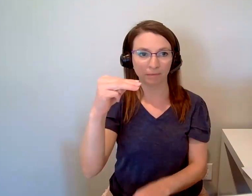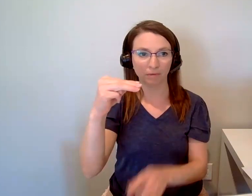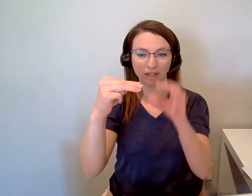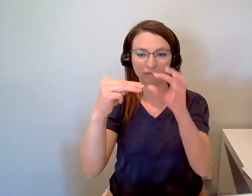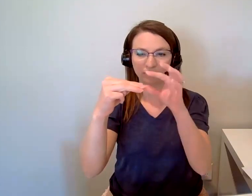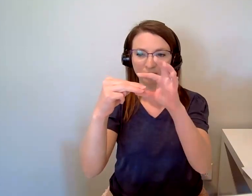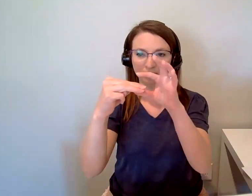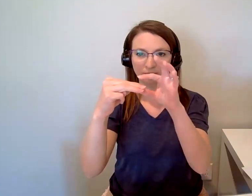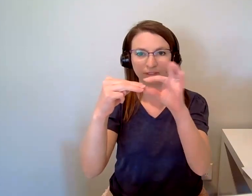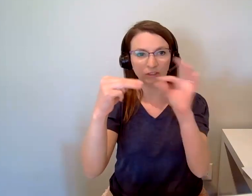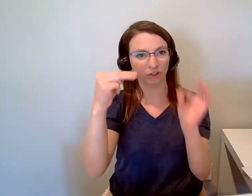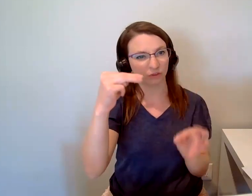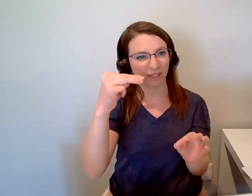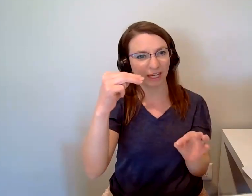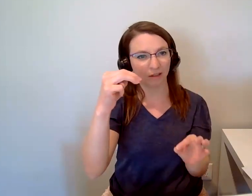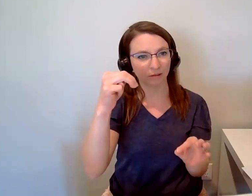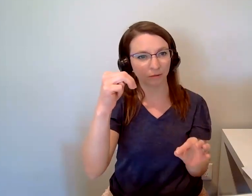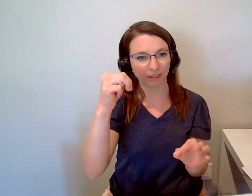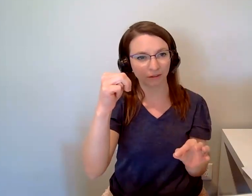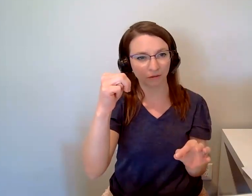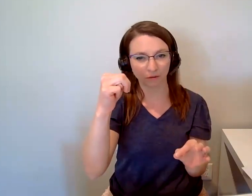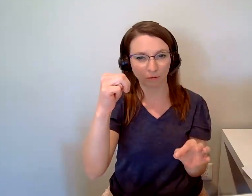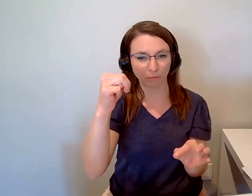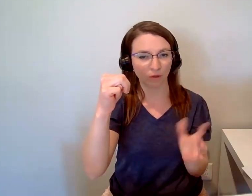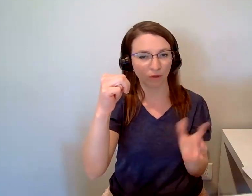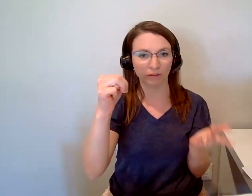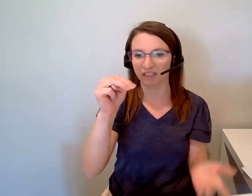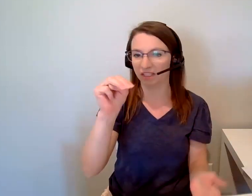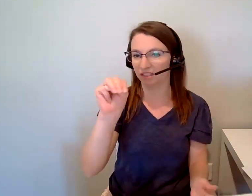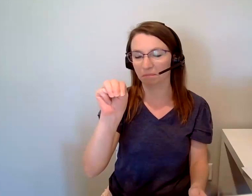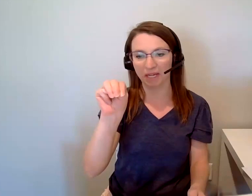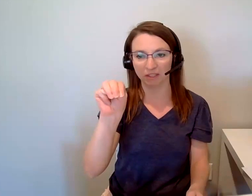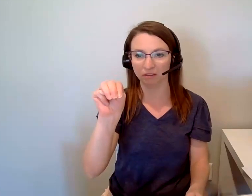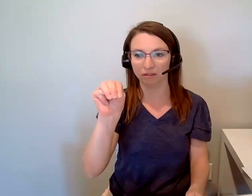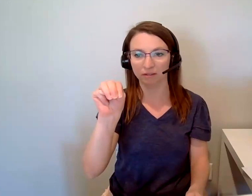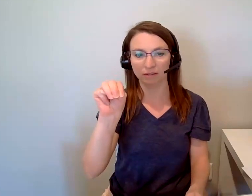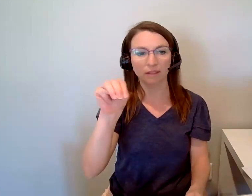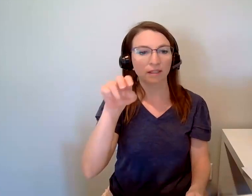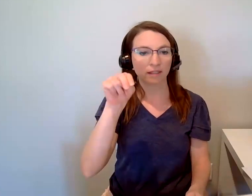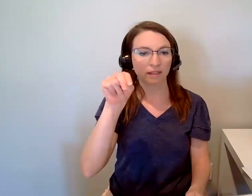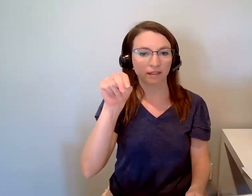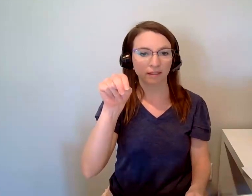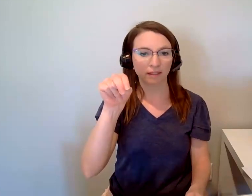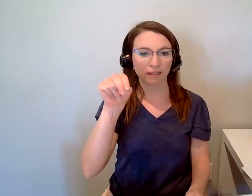Some people have their fingers straight out. Some like to curl them over. It doesn't matter. N,